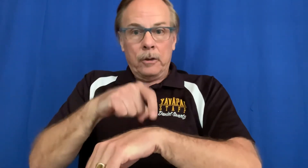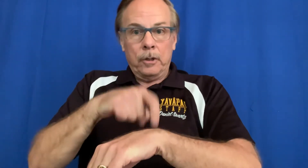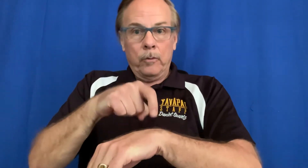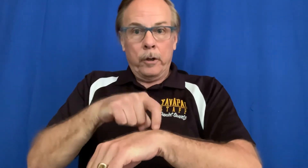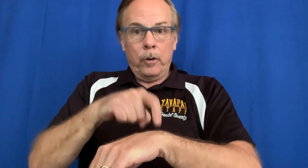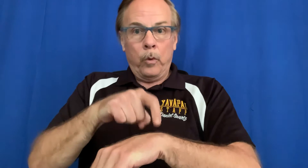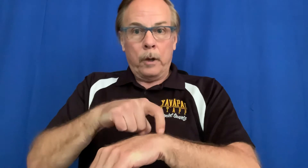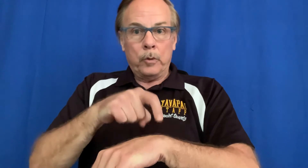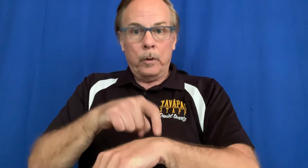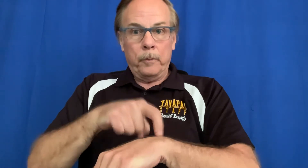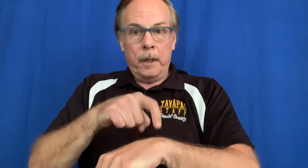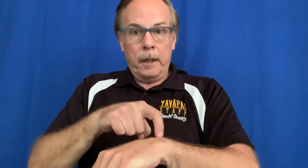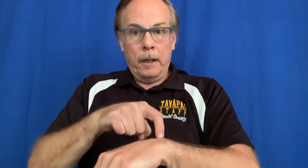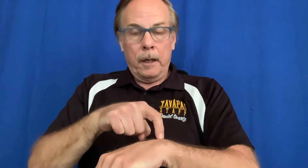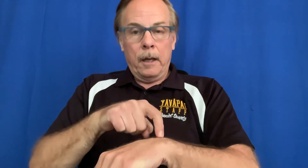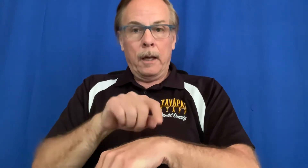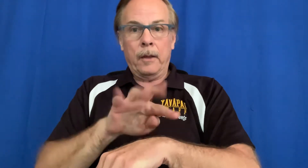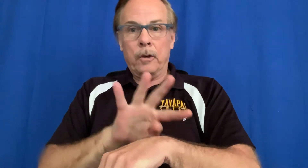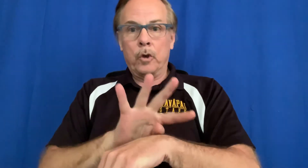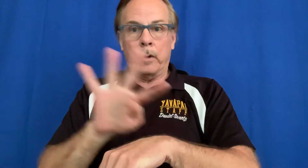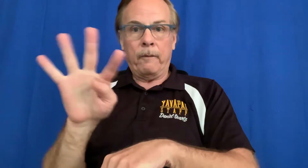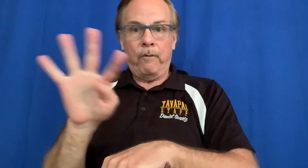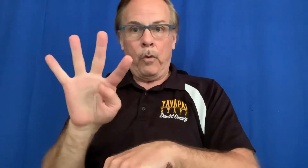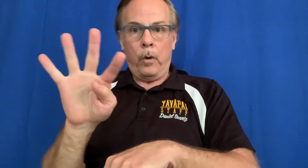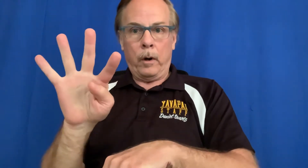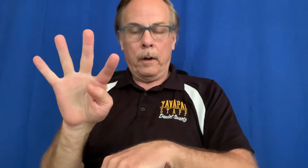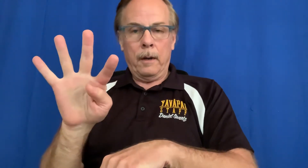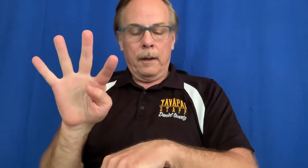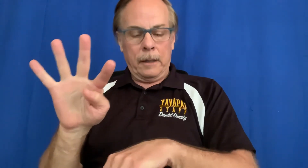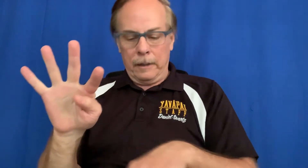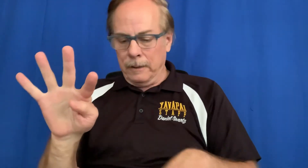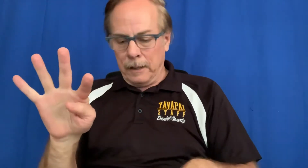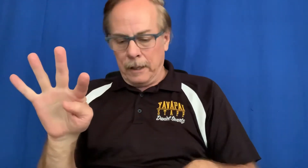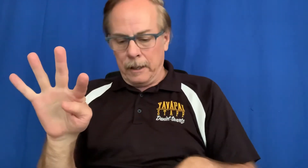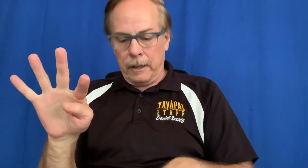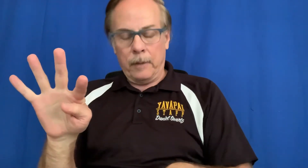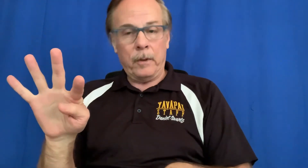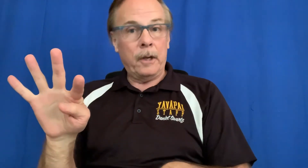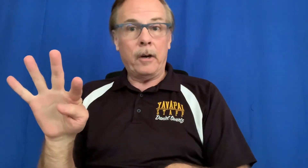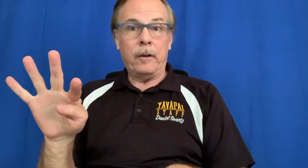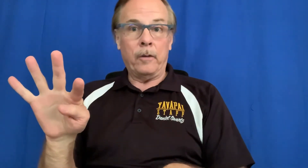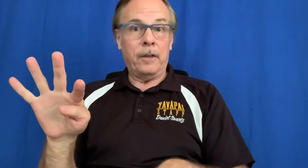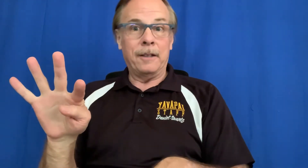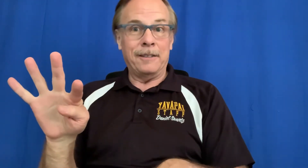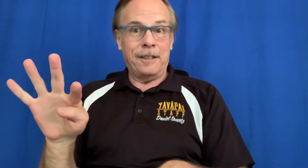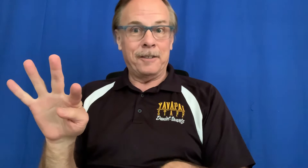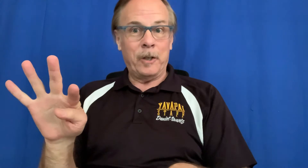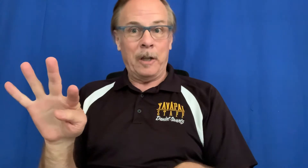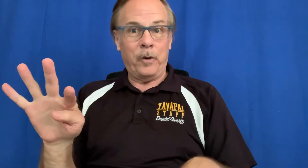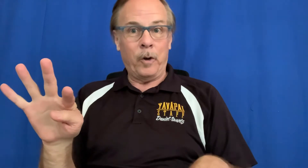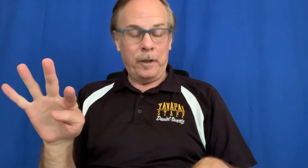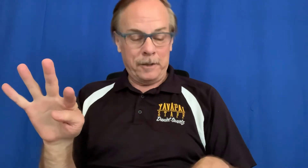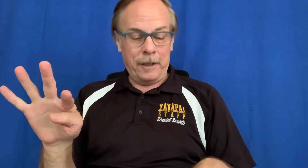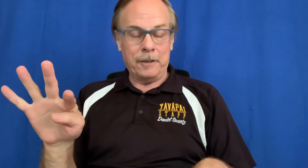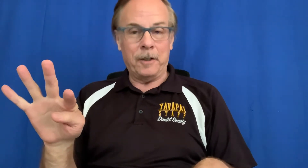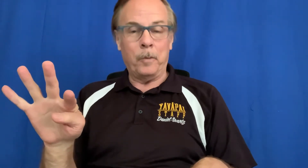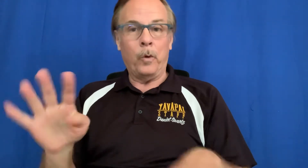touching where your watch would be, and then doing 4. Now he's added a.m. in there. I don't think that's necessary if you're already saying it's in the morning,